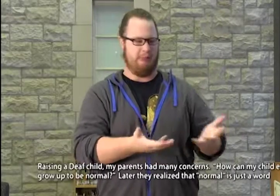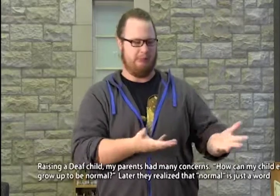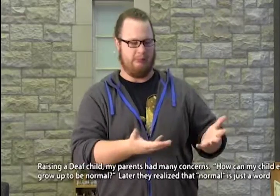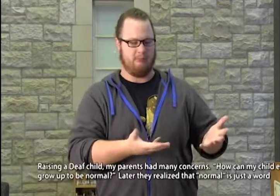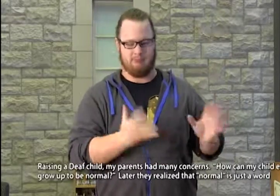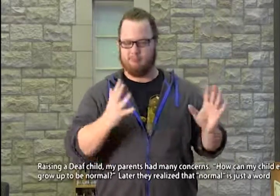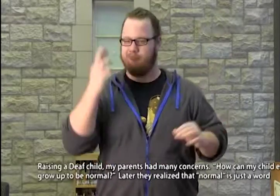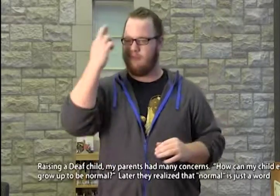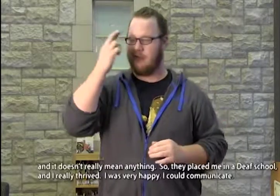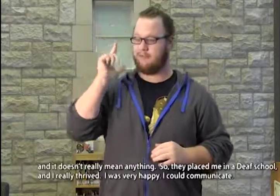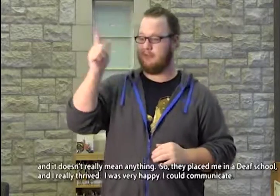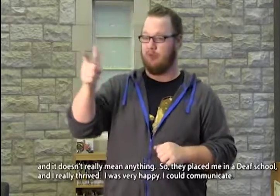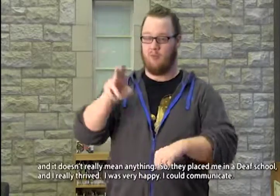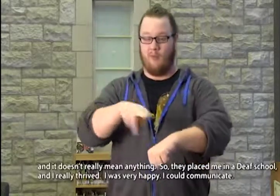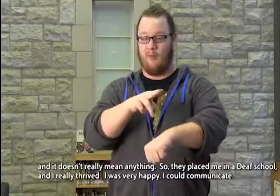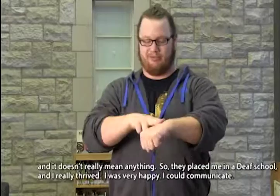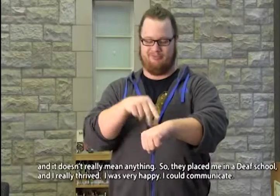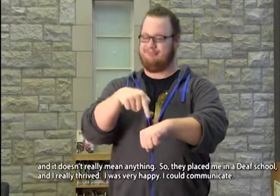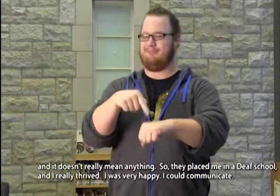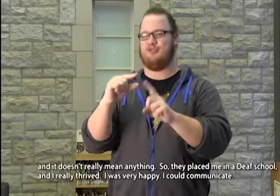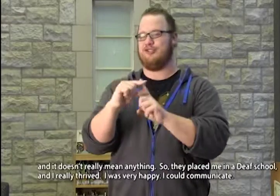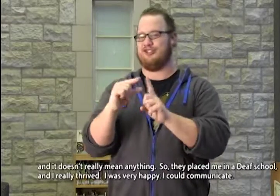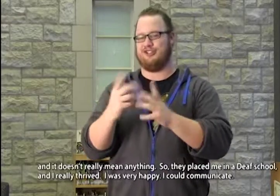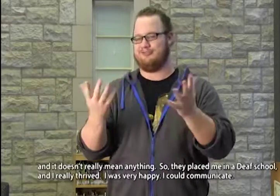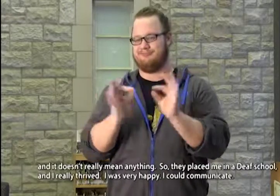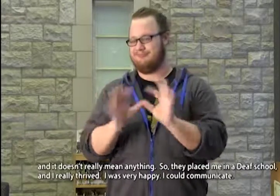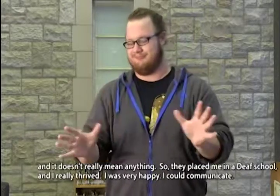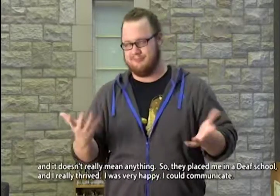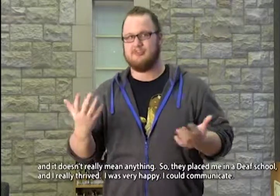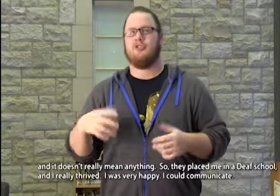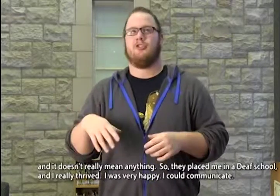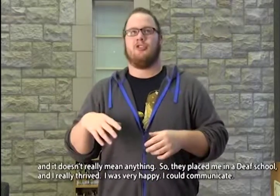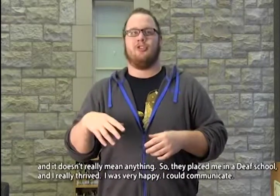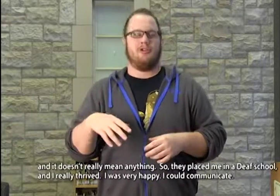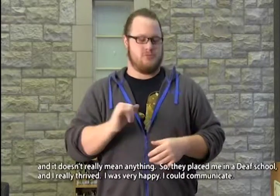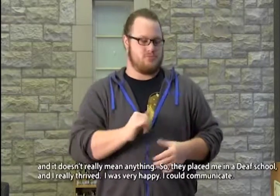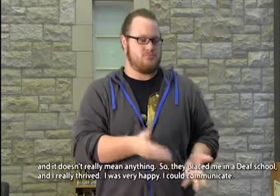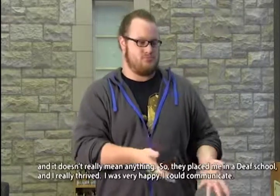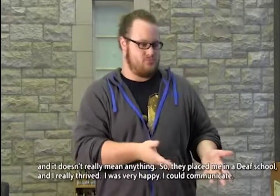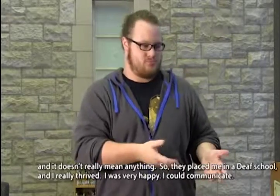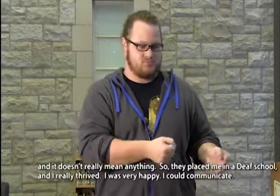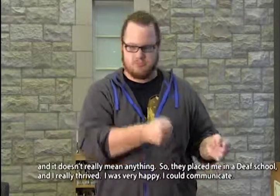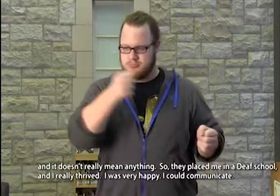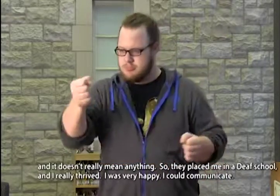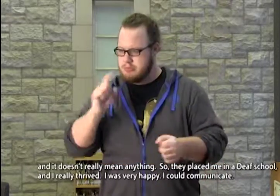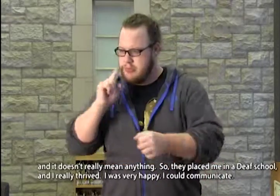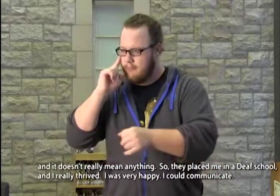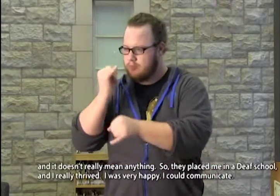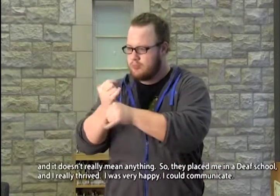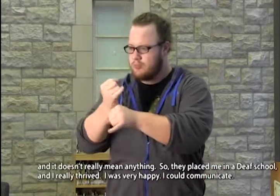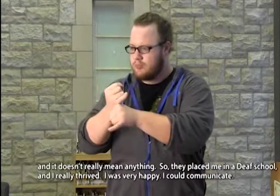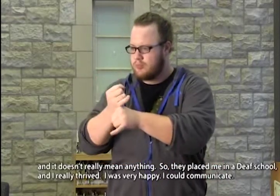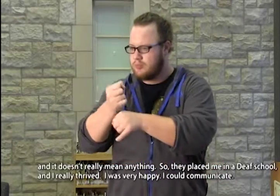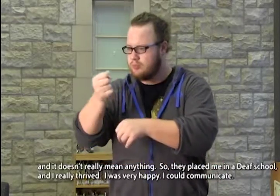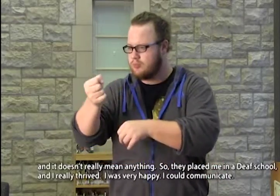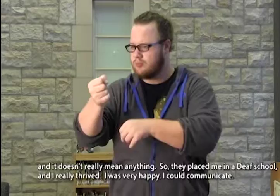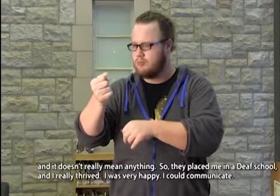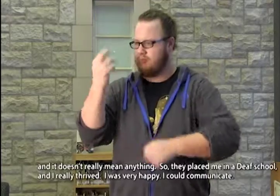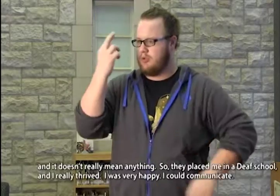normal is just a word and it doesn't really mean anything. So they placed me in a deaf school, and I really thrived. I was very